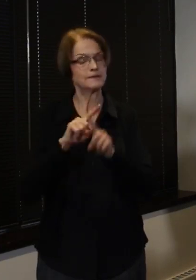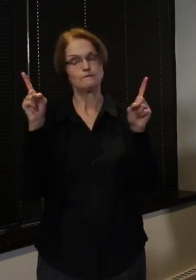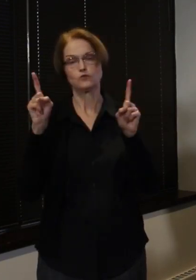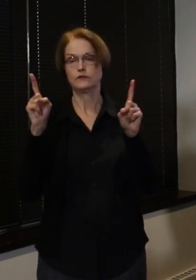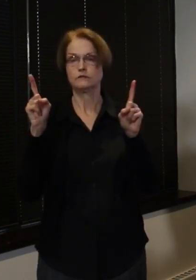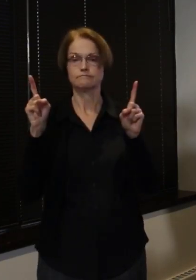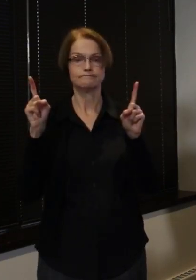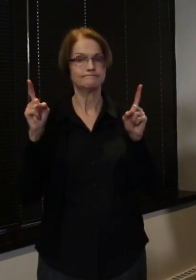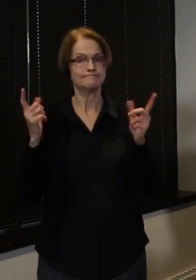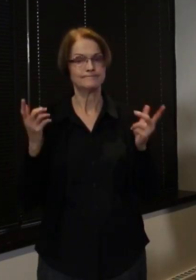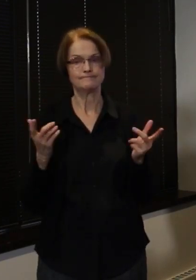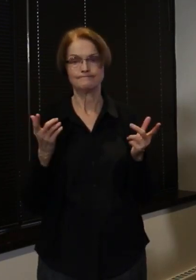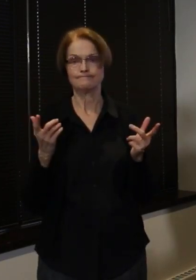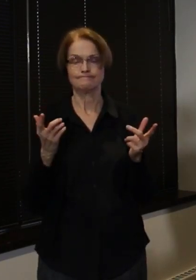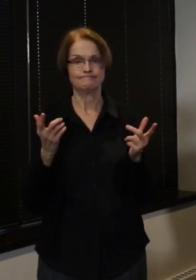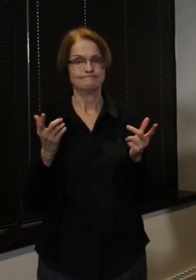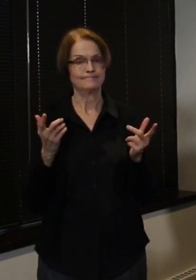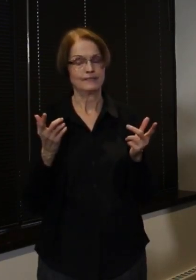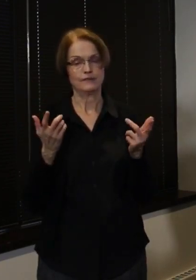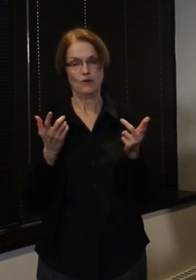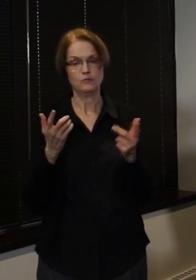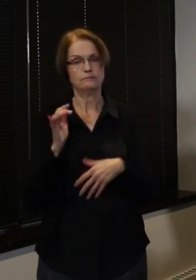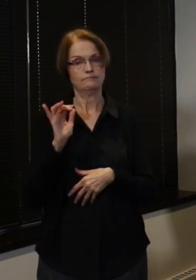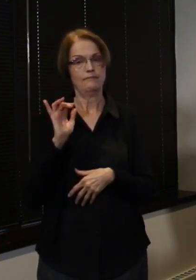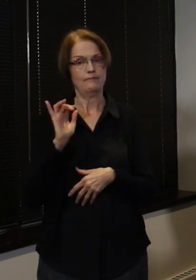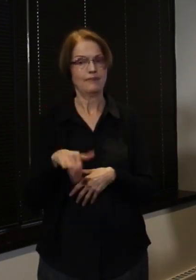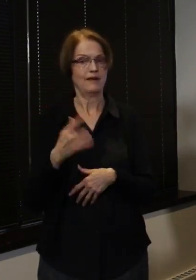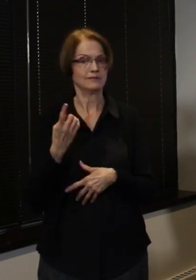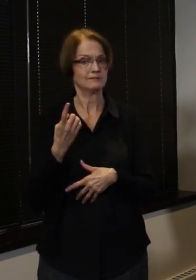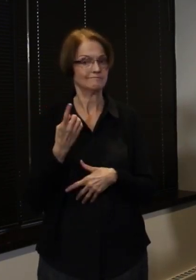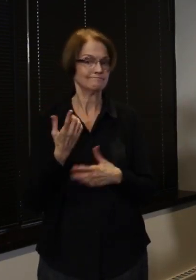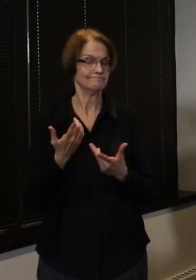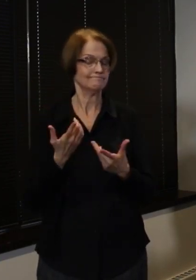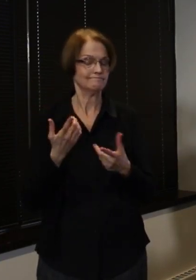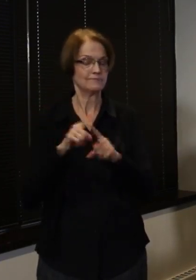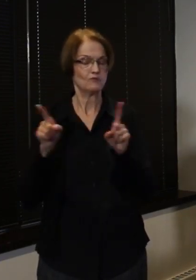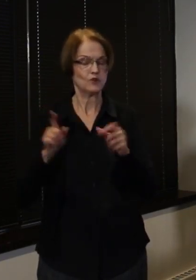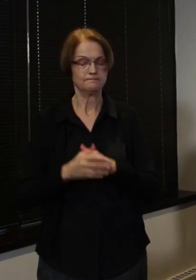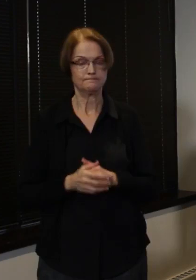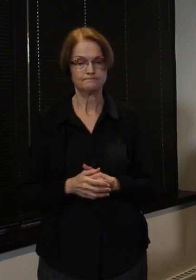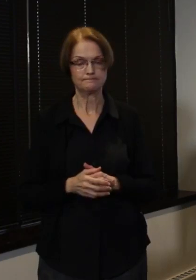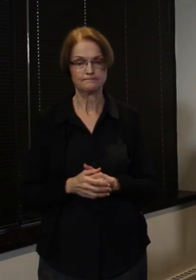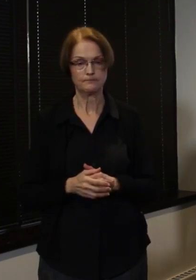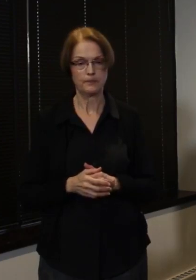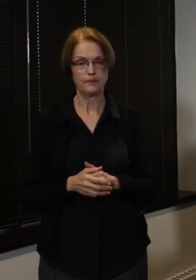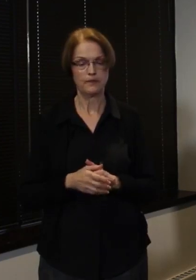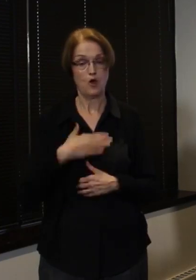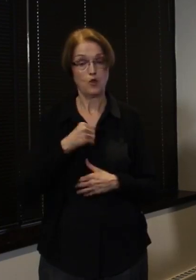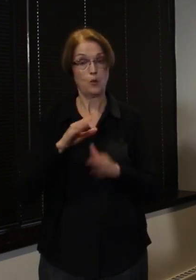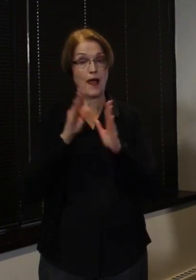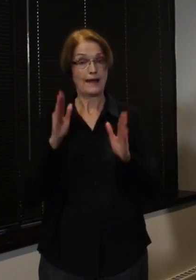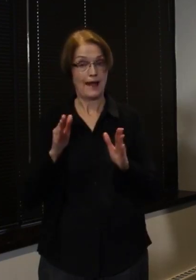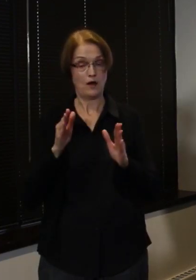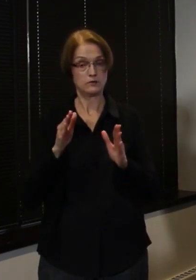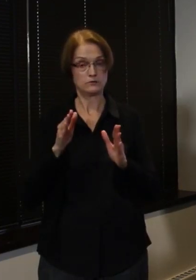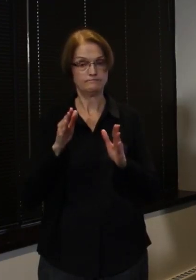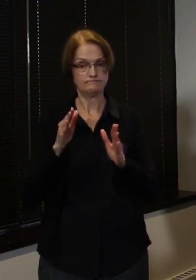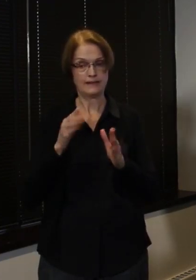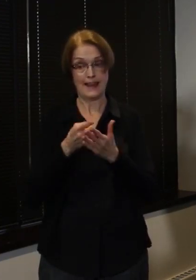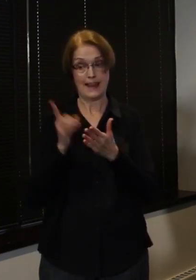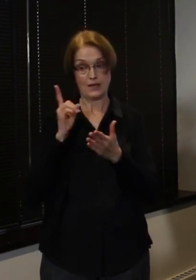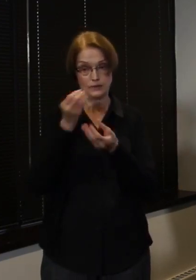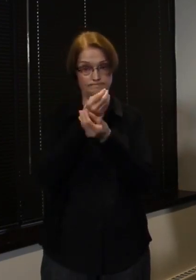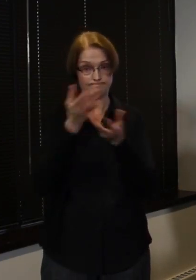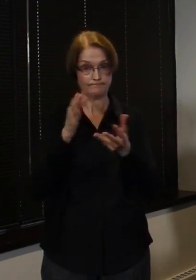extremely different in many different ways, and that's one of them. The White House released a COVID report last